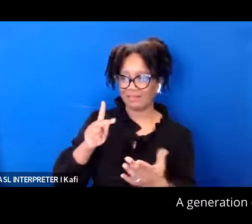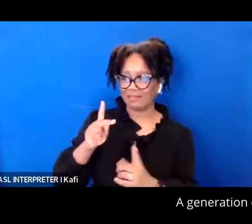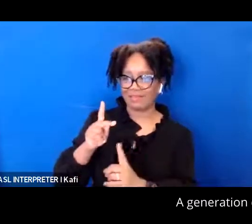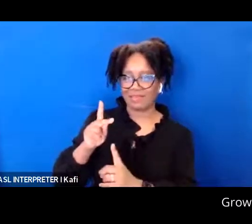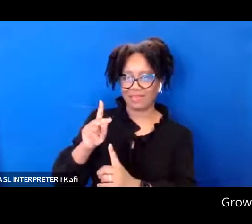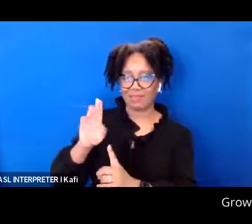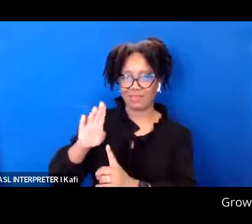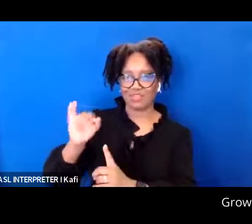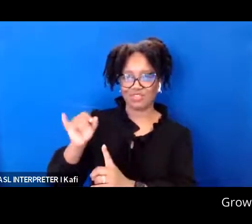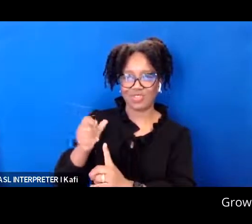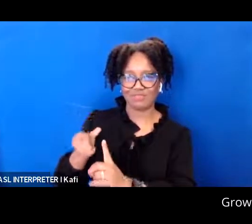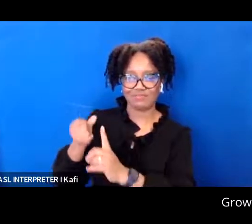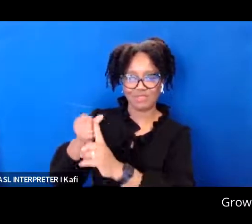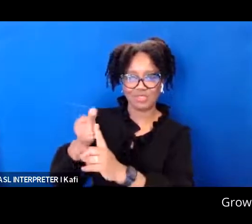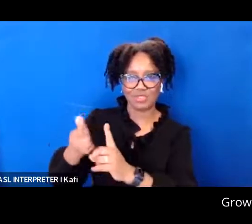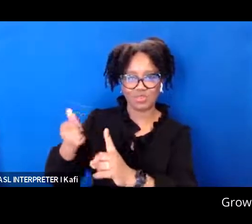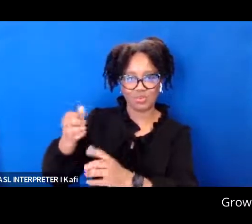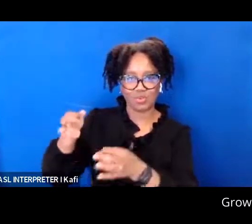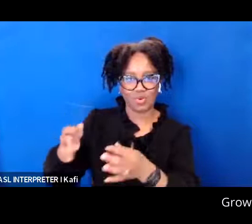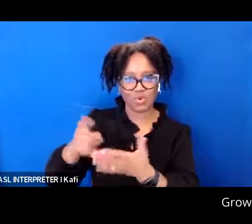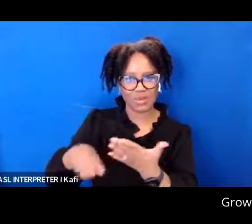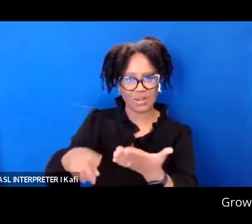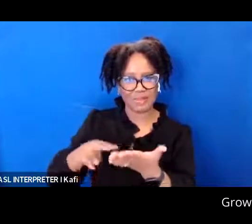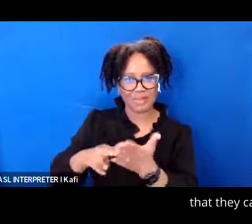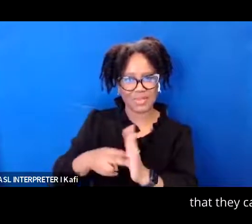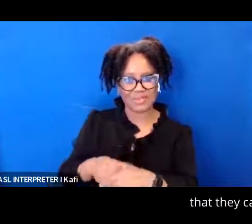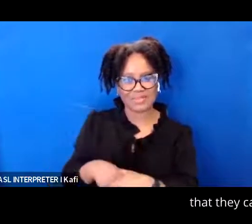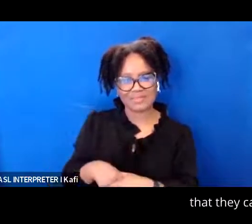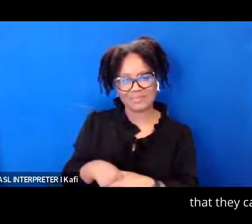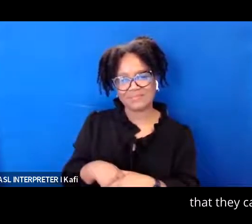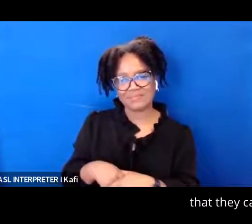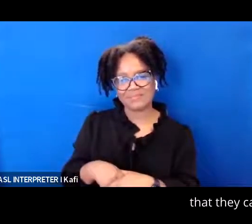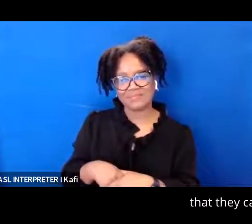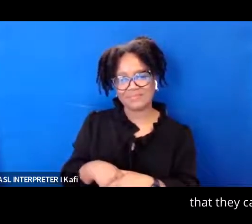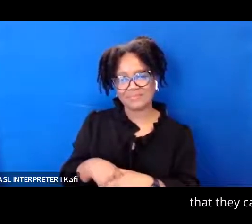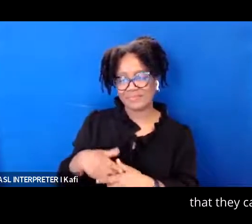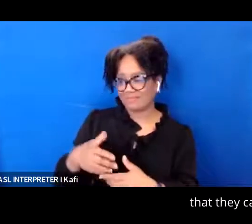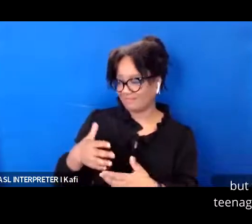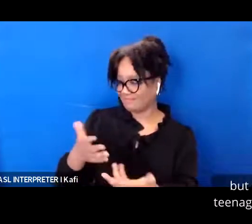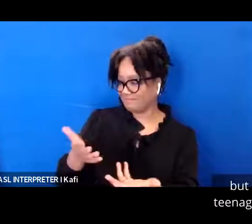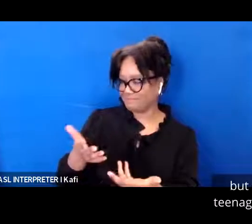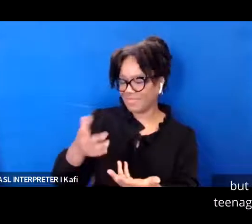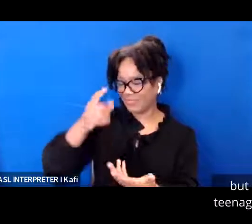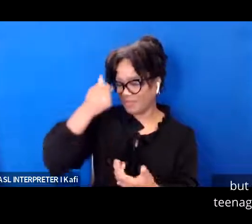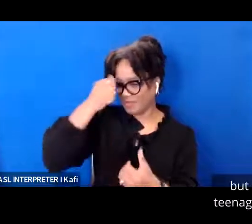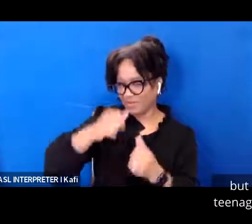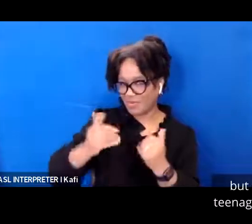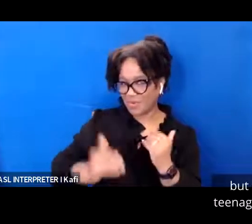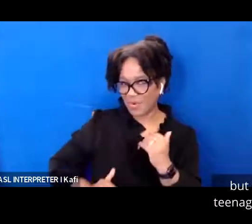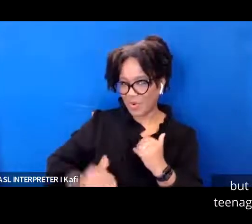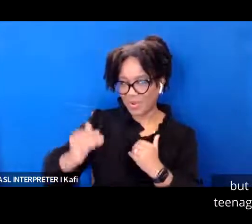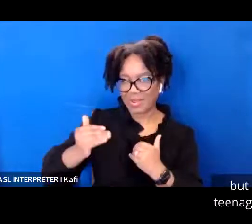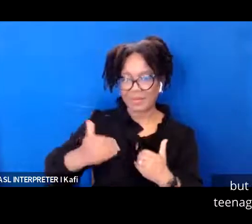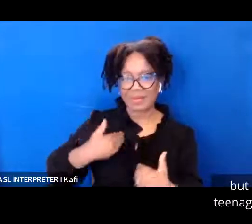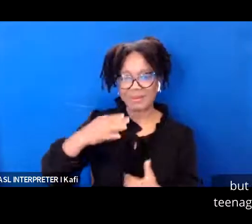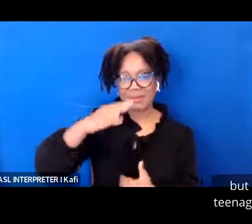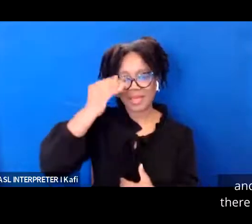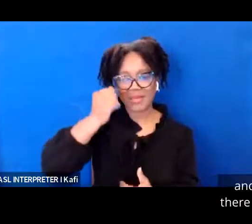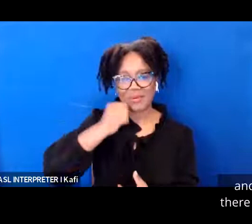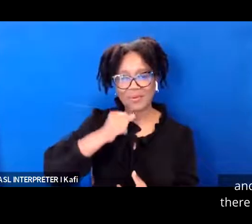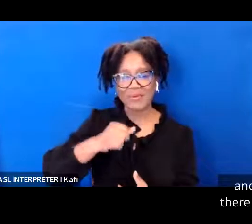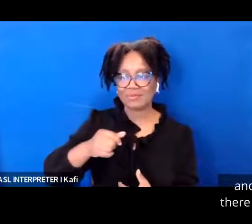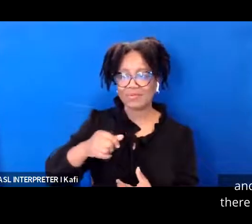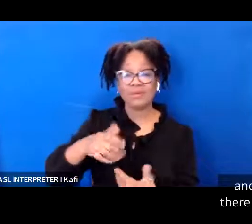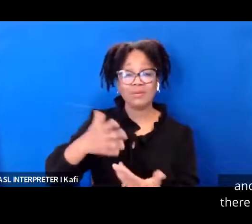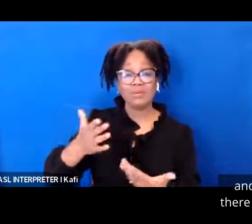own growing up kids are told that they can be anything they want but then they become teenagers and young adults